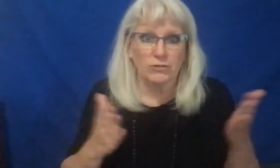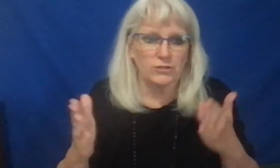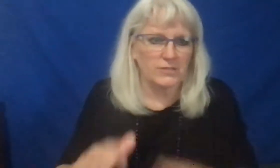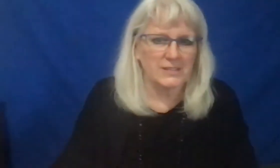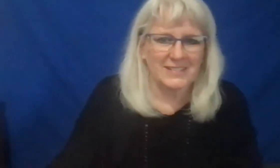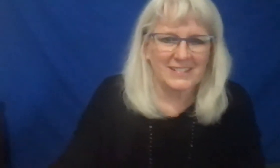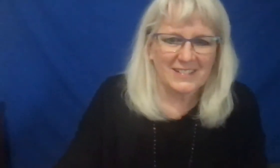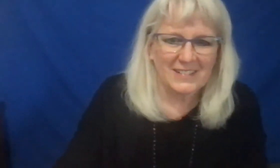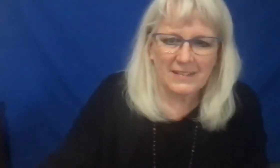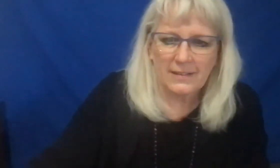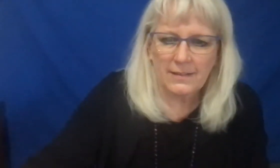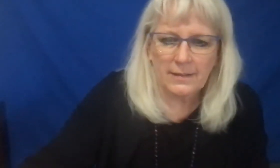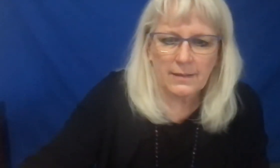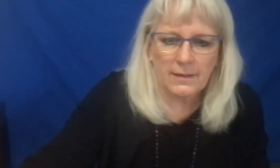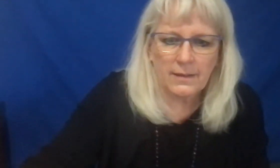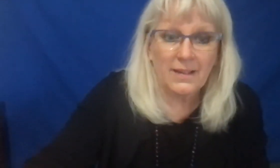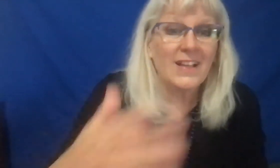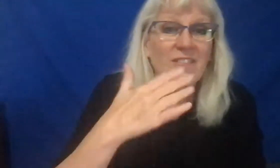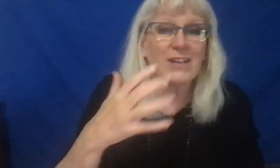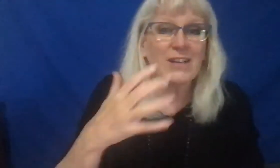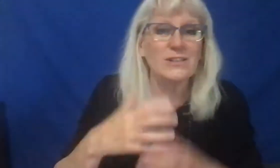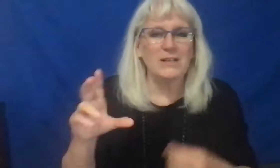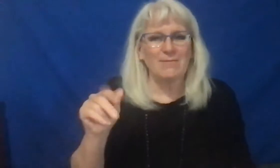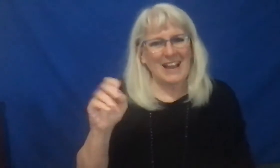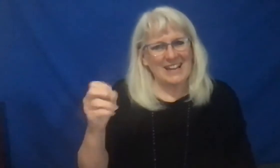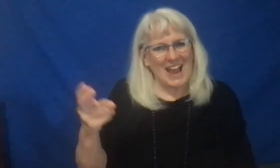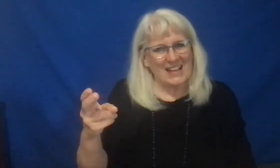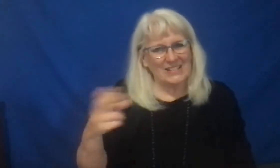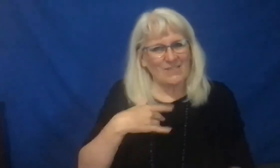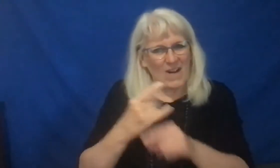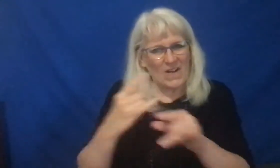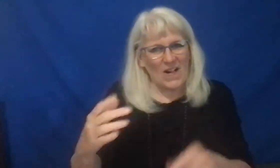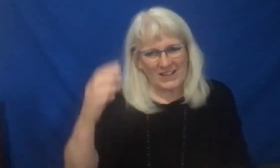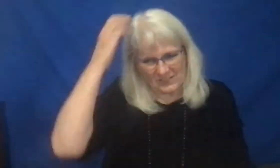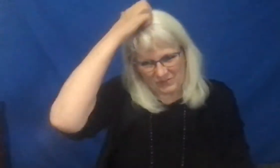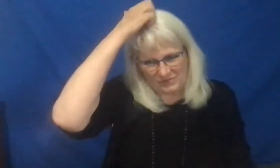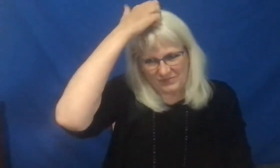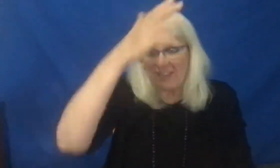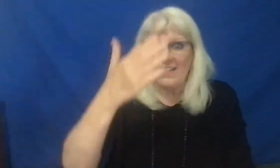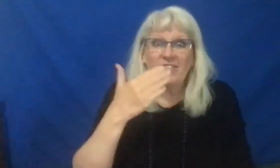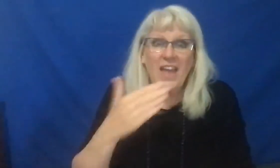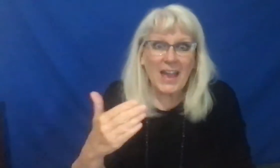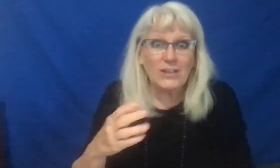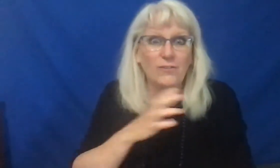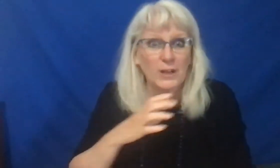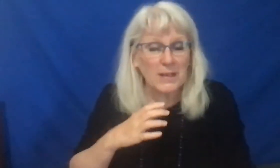Awesome. Thank you so much. Hi, everyone. I'm Katie H. I'm an alcoholic. Thank you so much to the committee for this loving